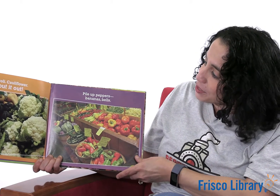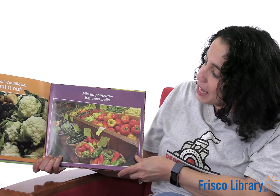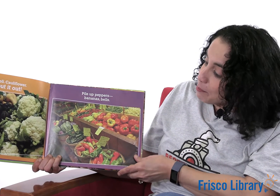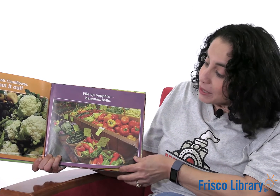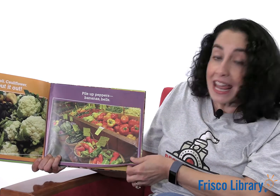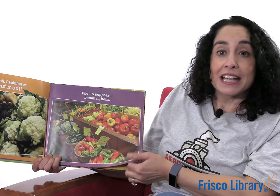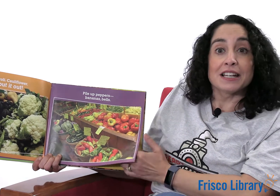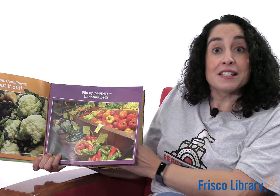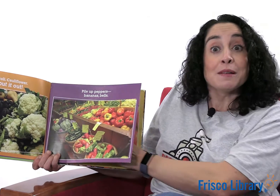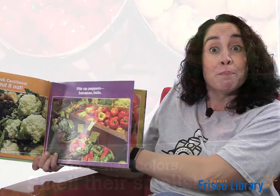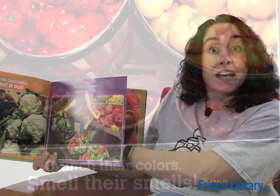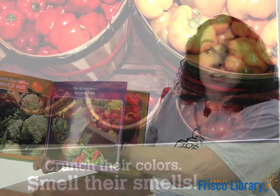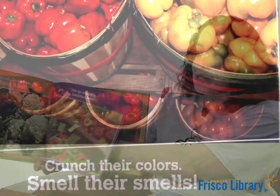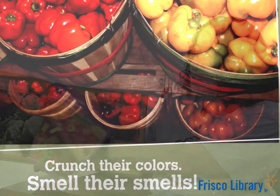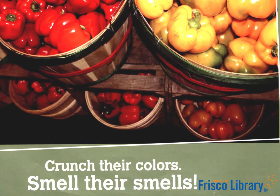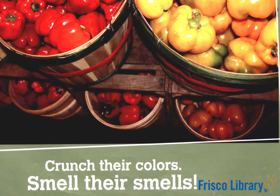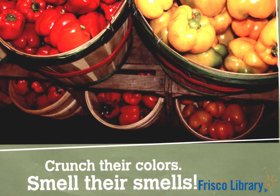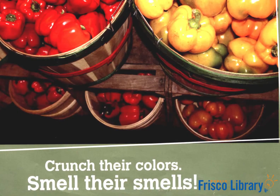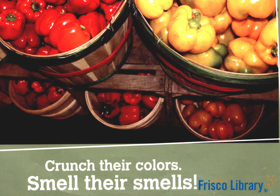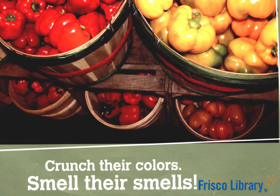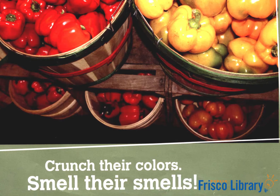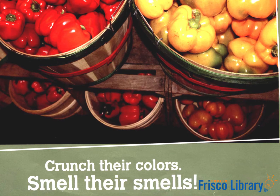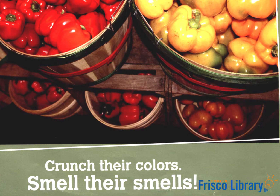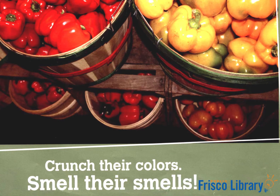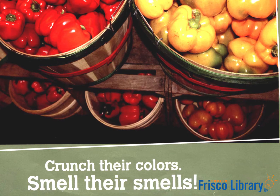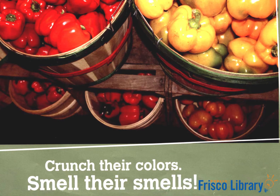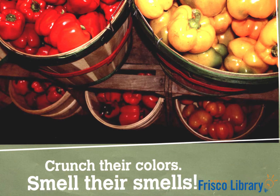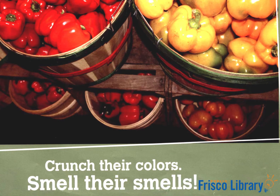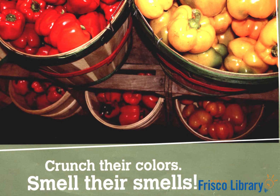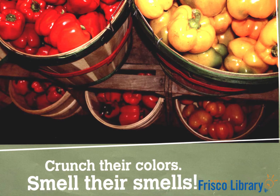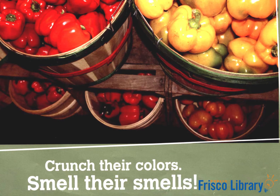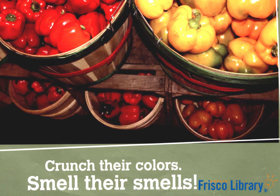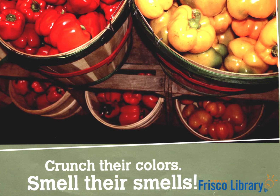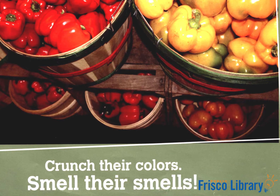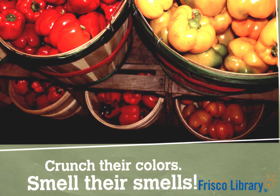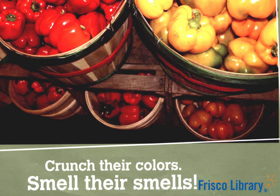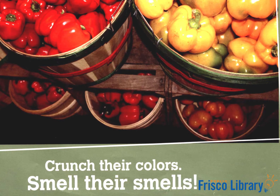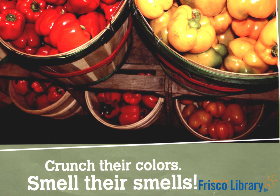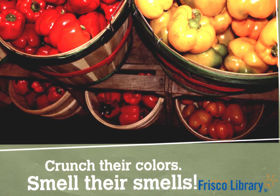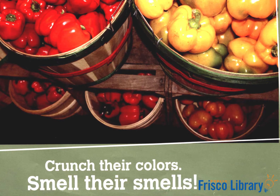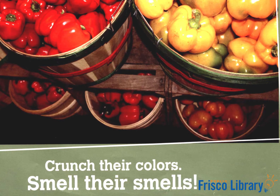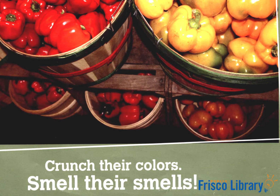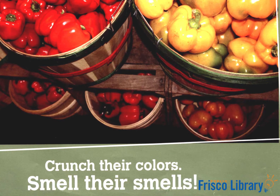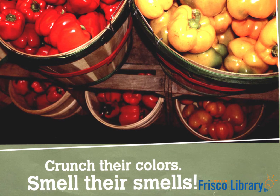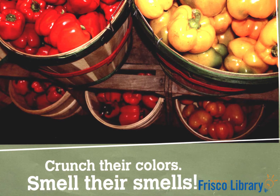bananas bells crunch their colors and smell their